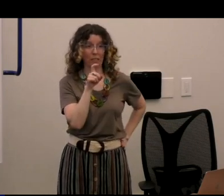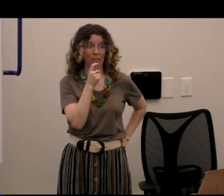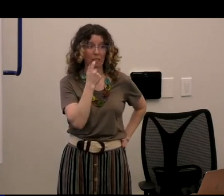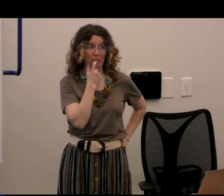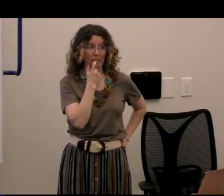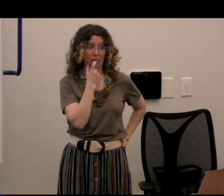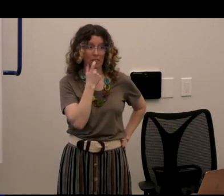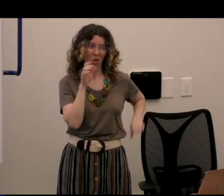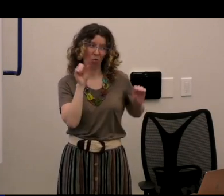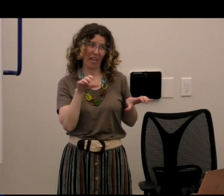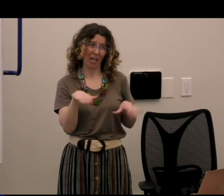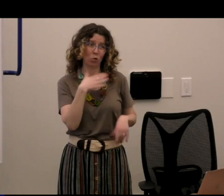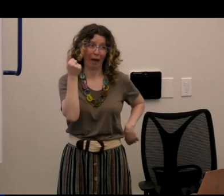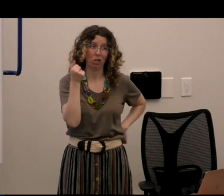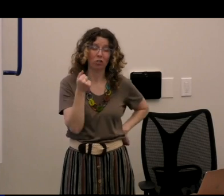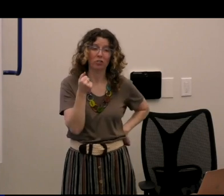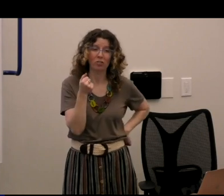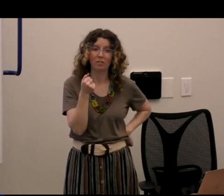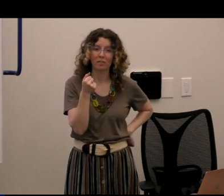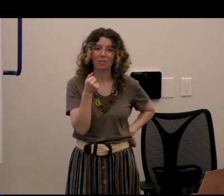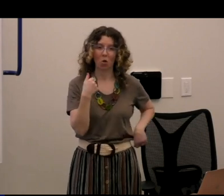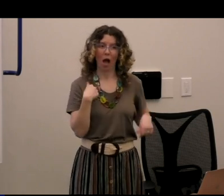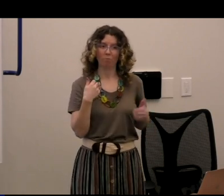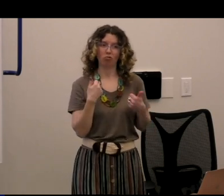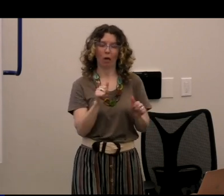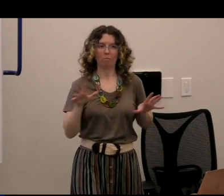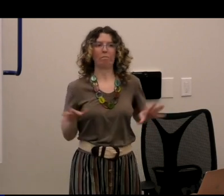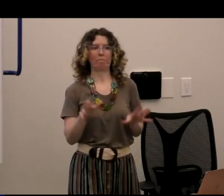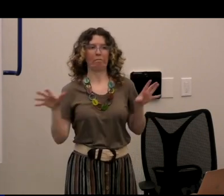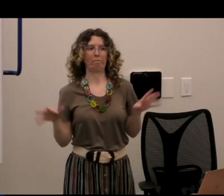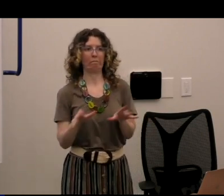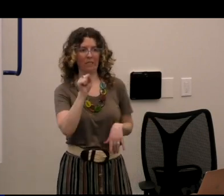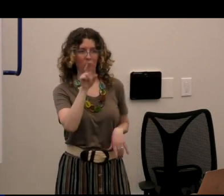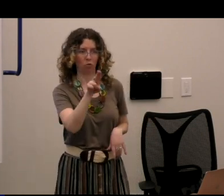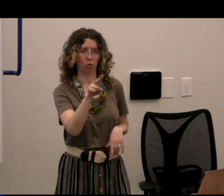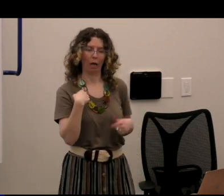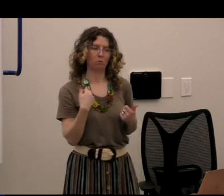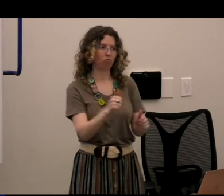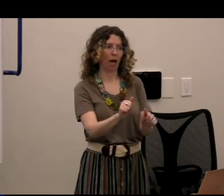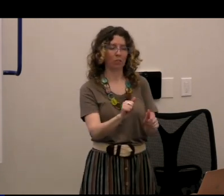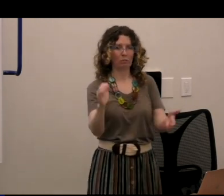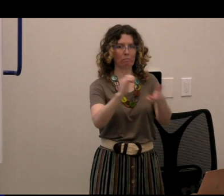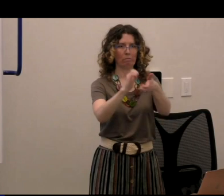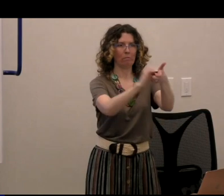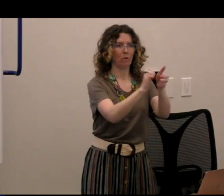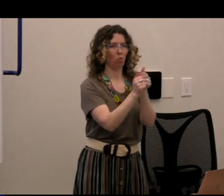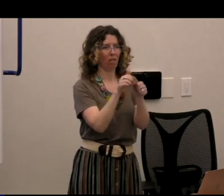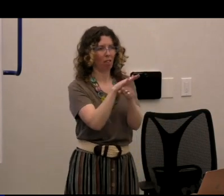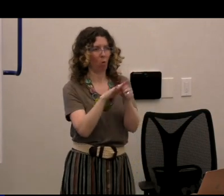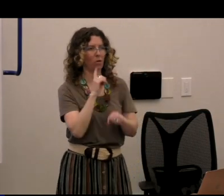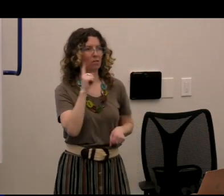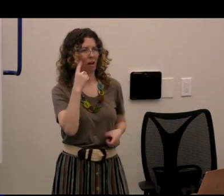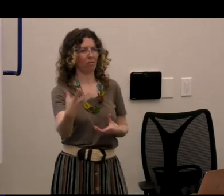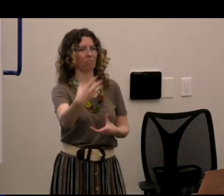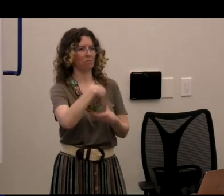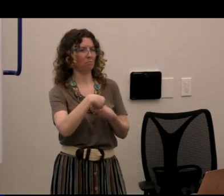And do they collaborate with the local deaf community? Well, I think they can do better. That's really what I'm trying to push for here at Syracuse,